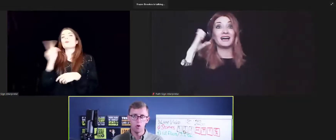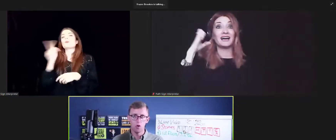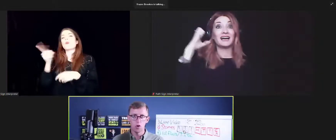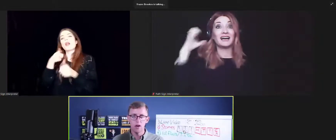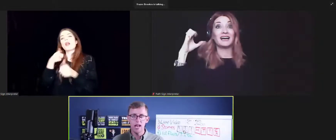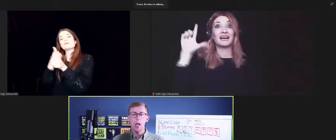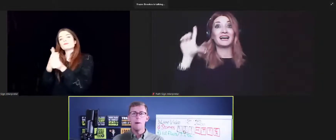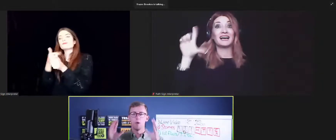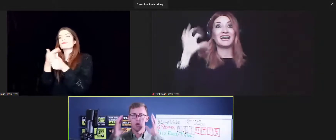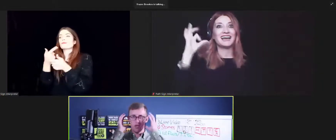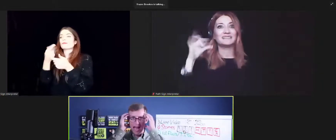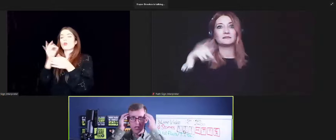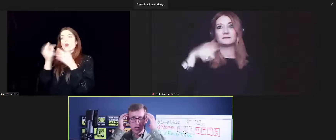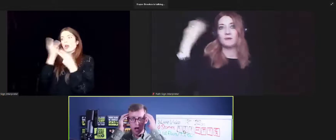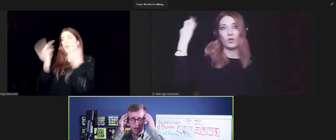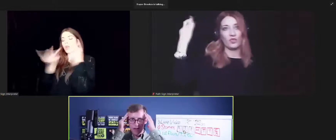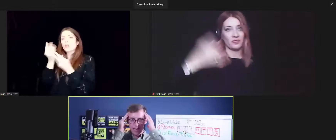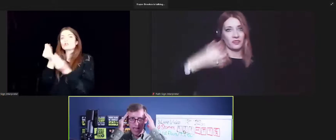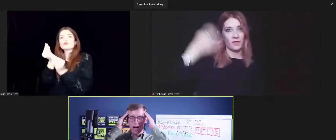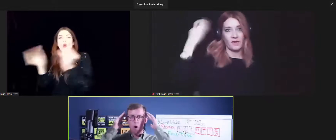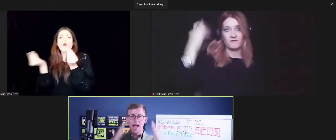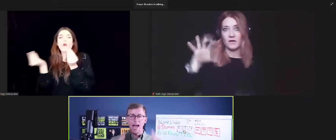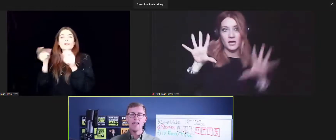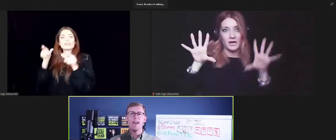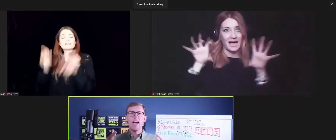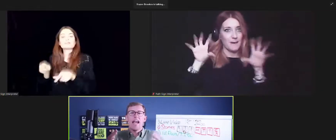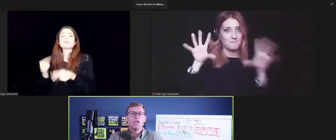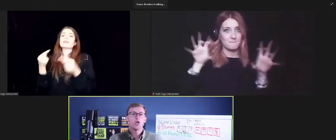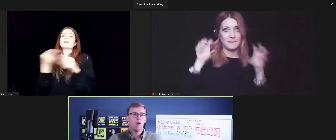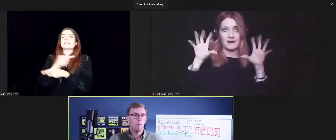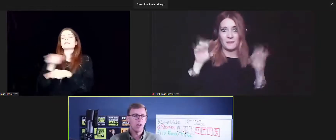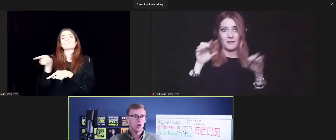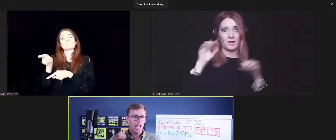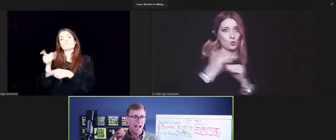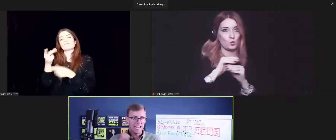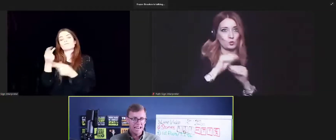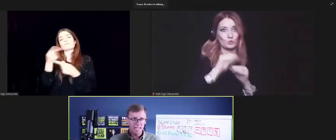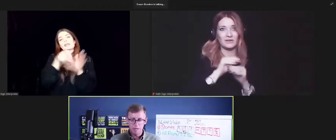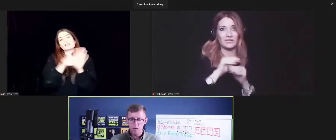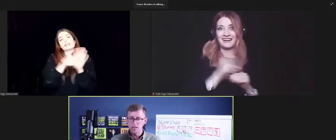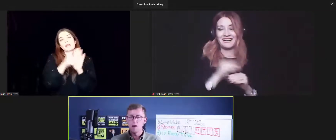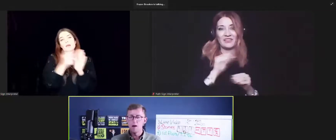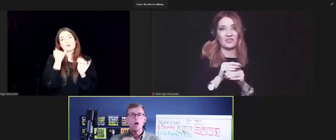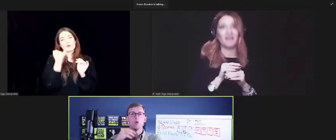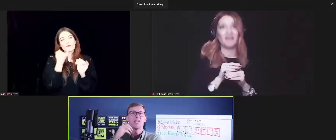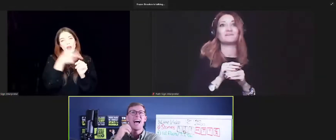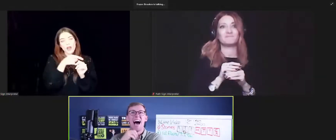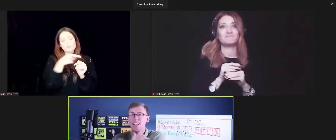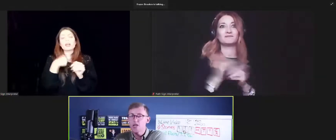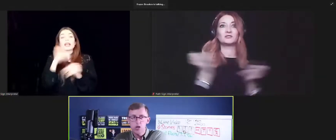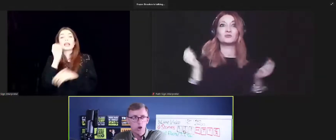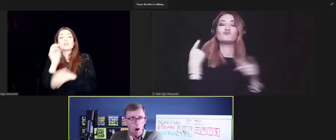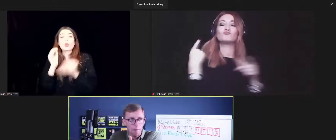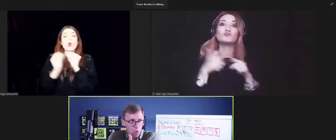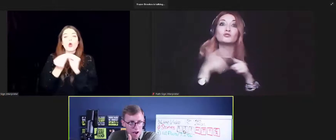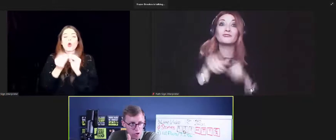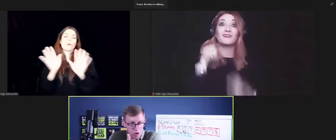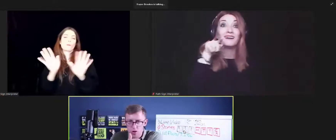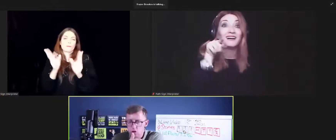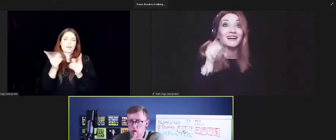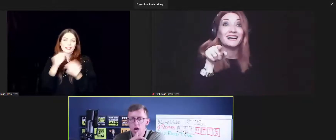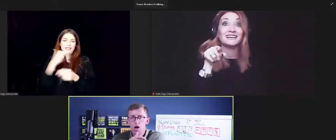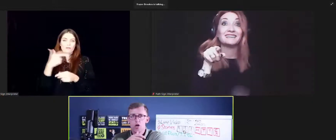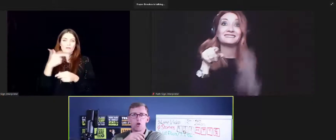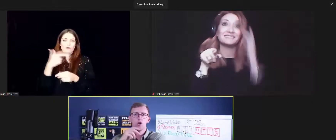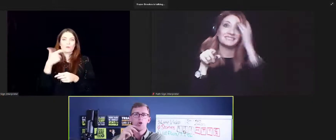tutorials on it, but just get to start thinking, okay, Instagram Reels, I need to be doing them. You can answer common